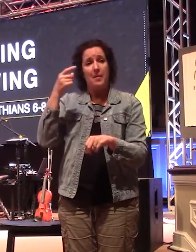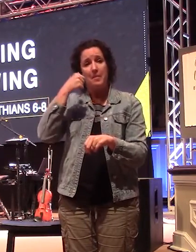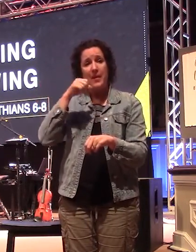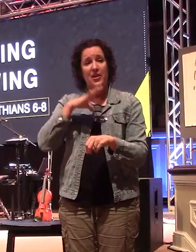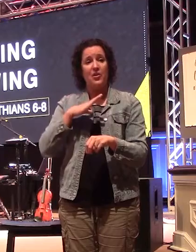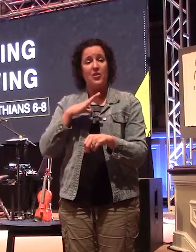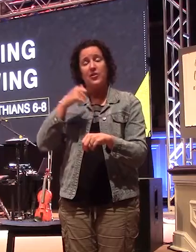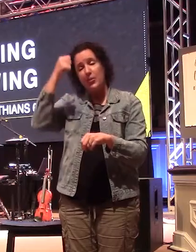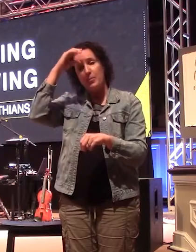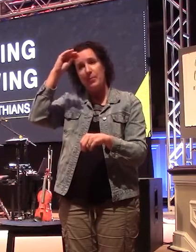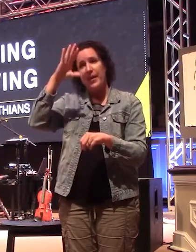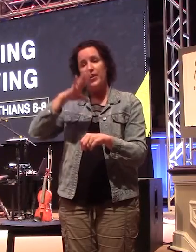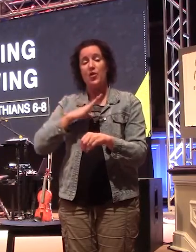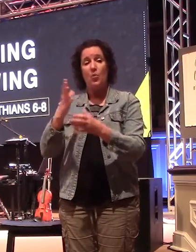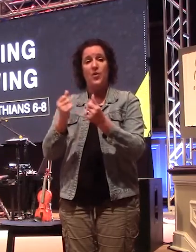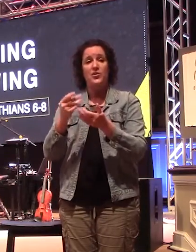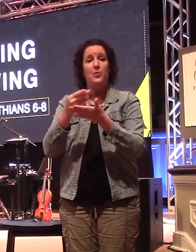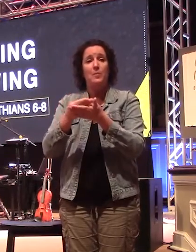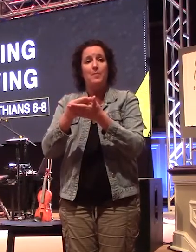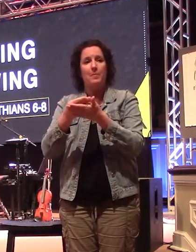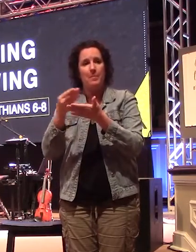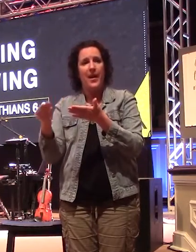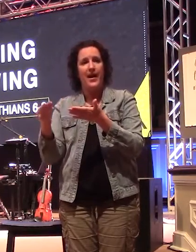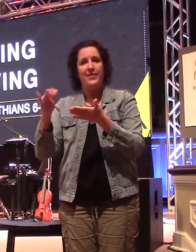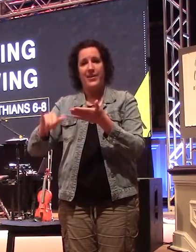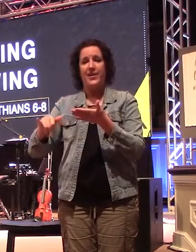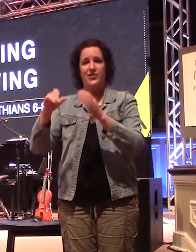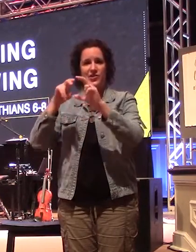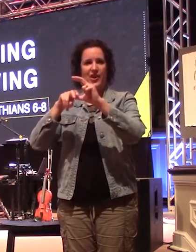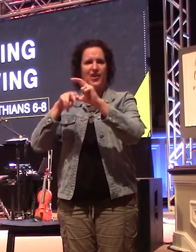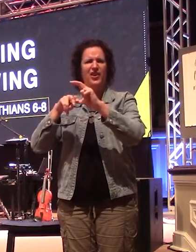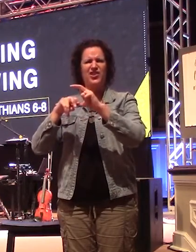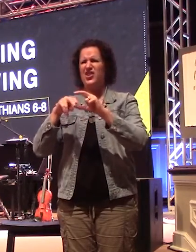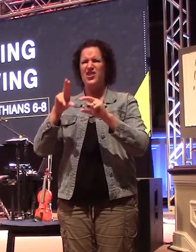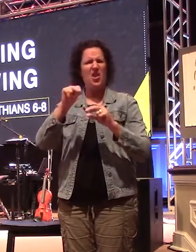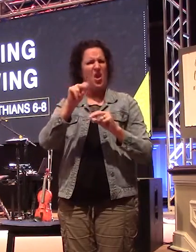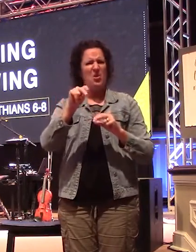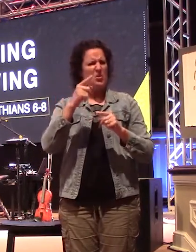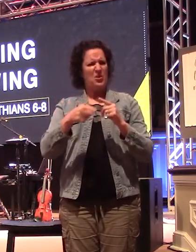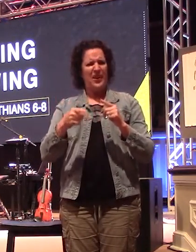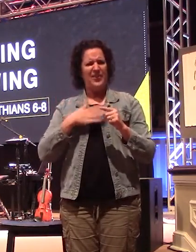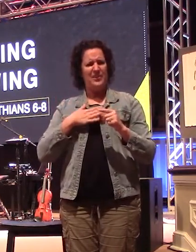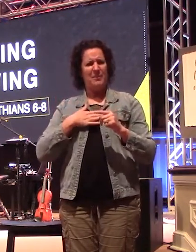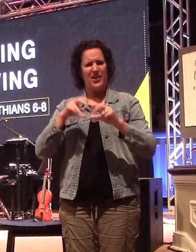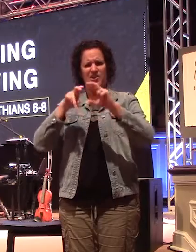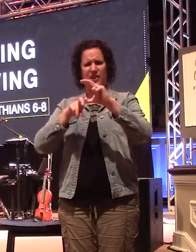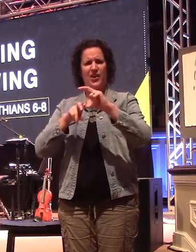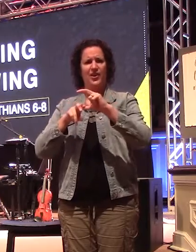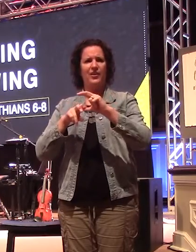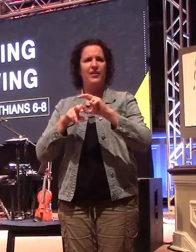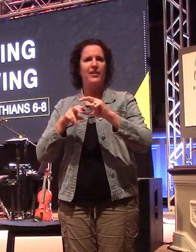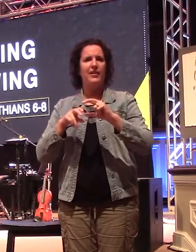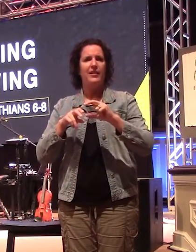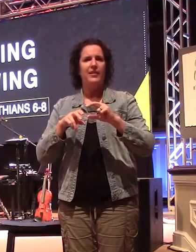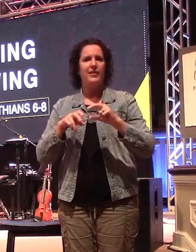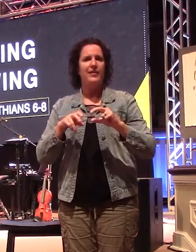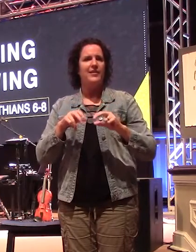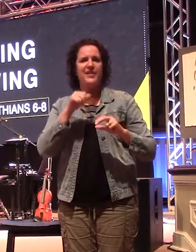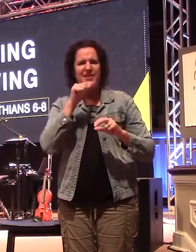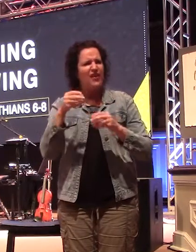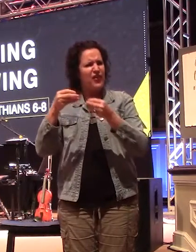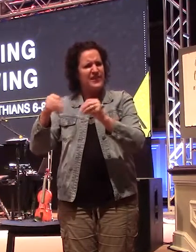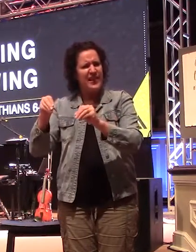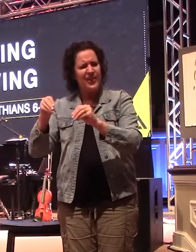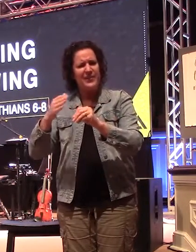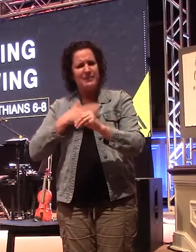when the living room was not for sale, that's my chair. They talked a little more and said, I'll give you such and such for that chair. She said, for the third time, that is not for sale,